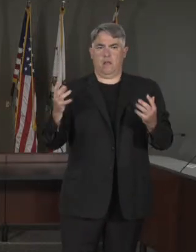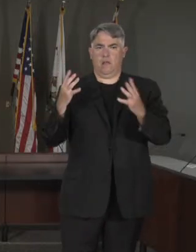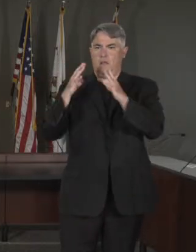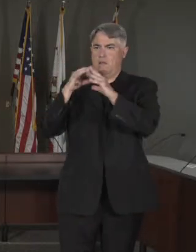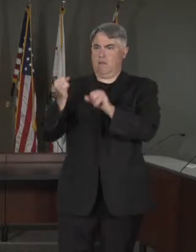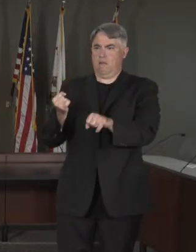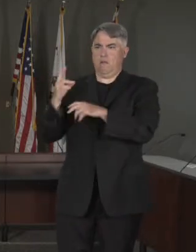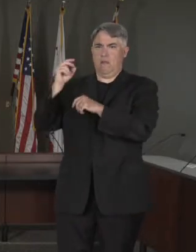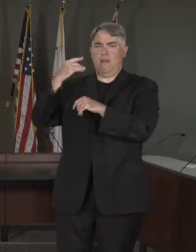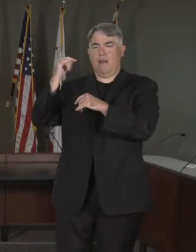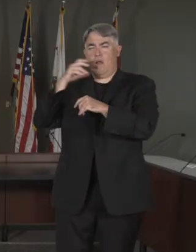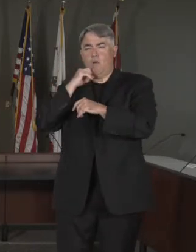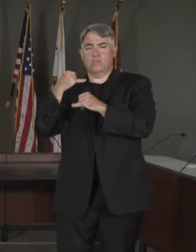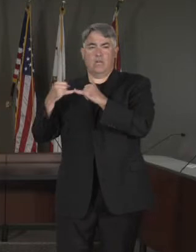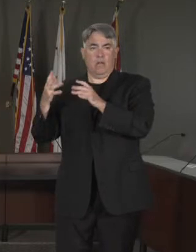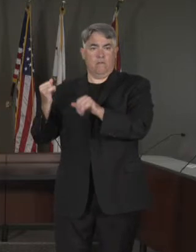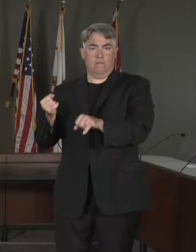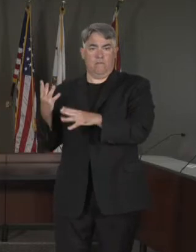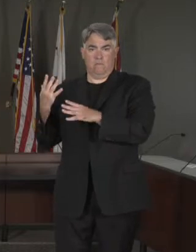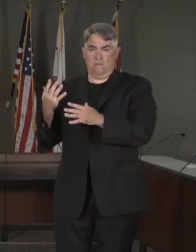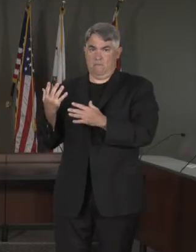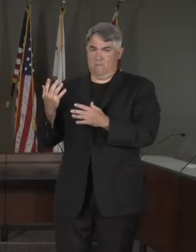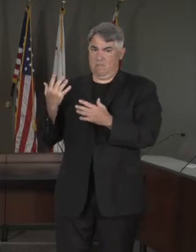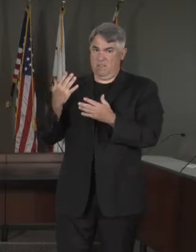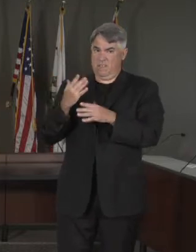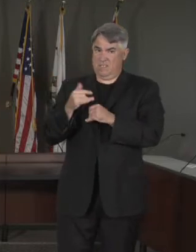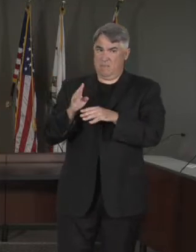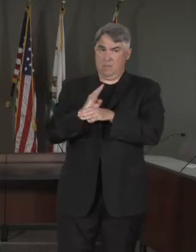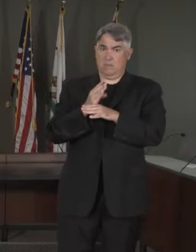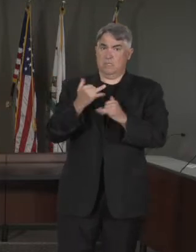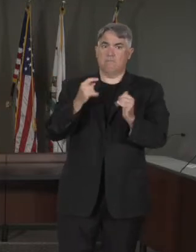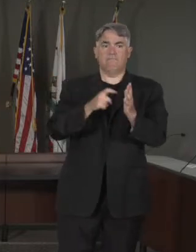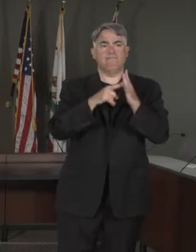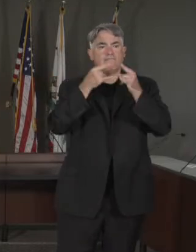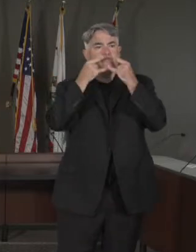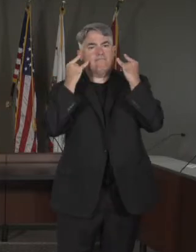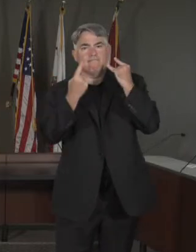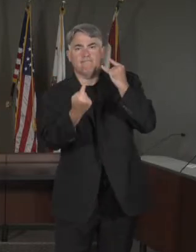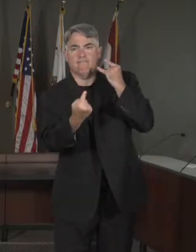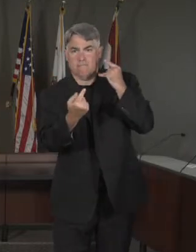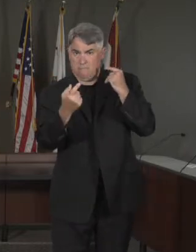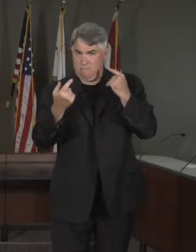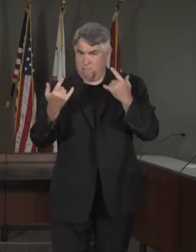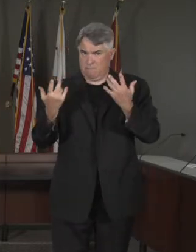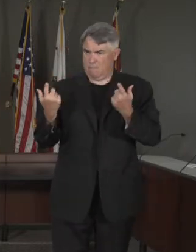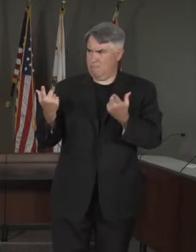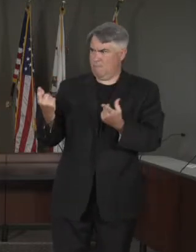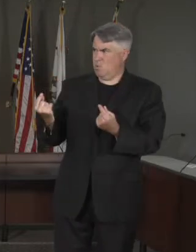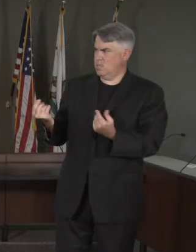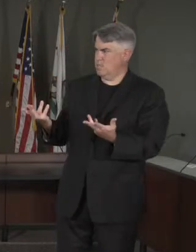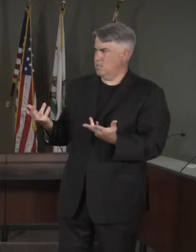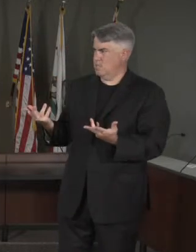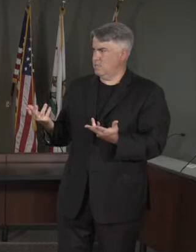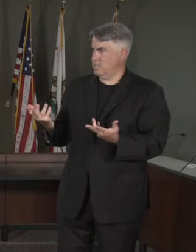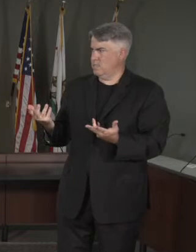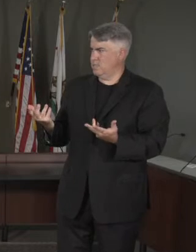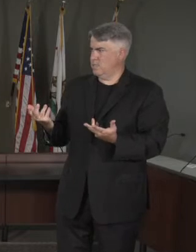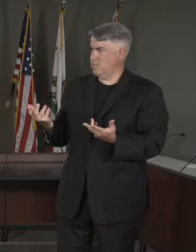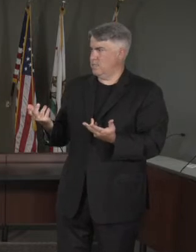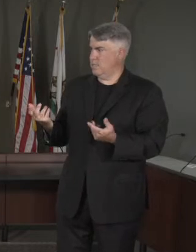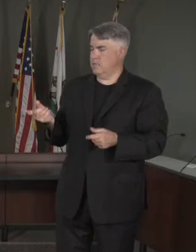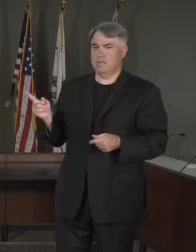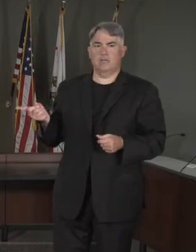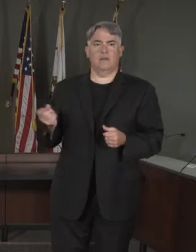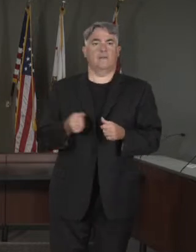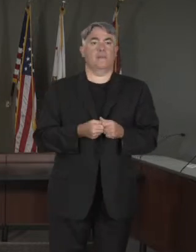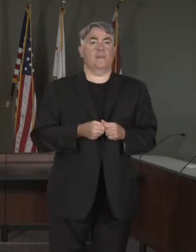stiffer guidelines, including mask requirements, which would lead to greater confusion? Well, I think